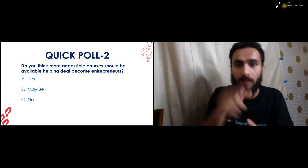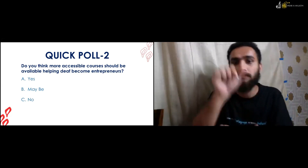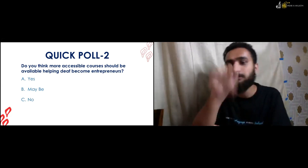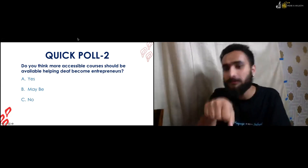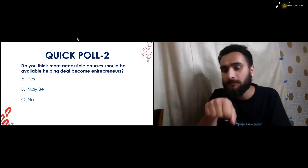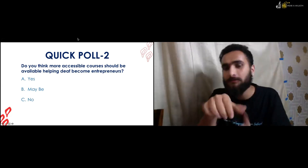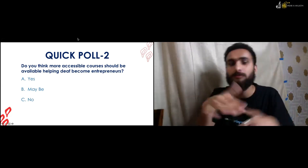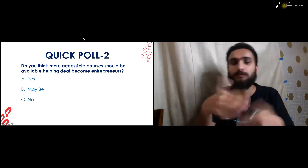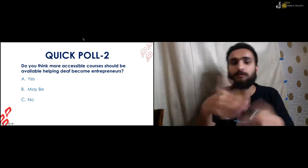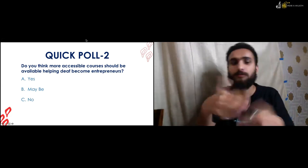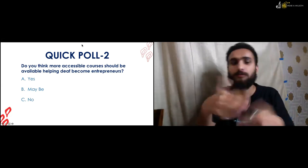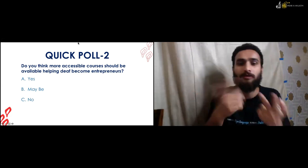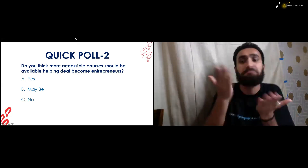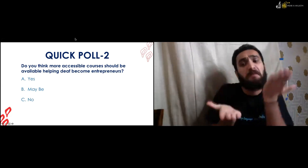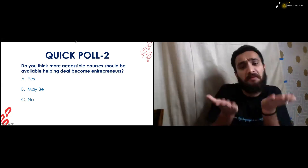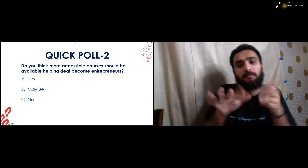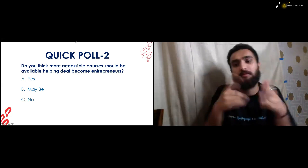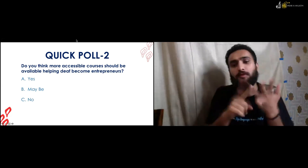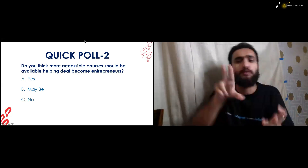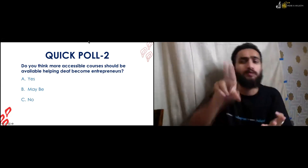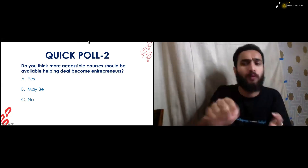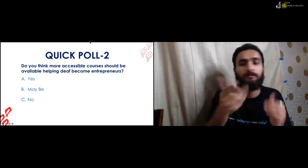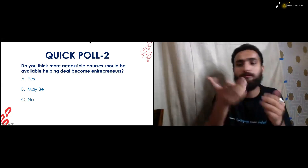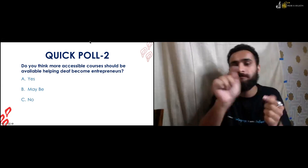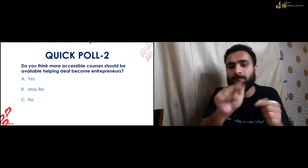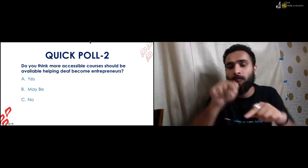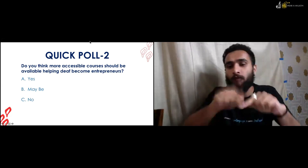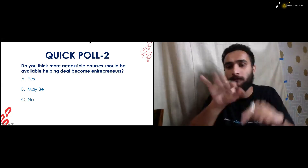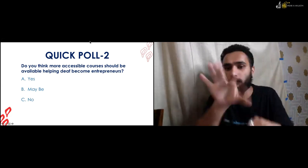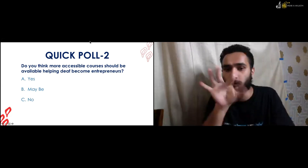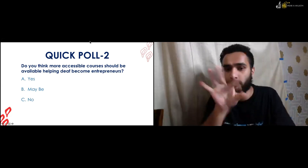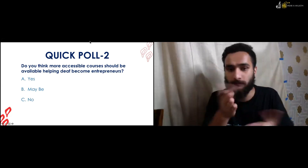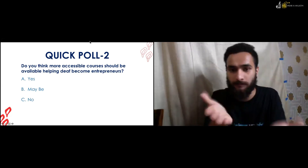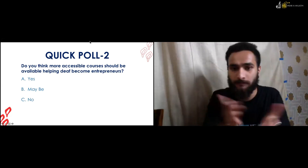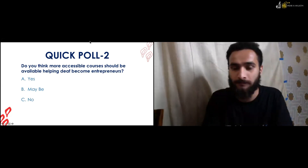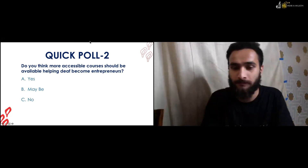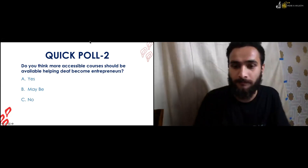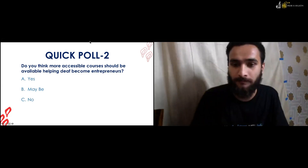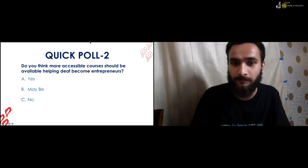Can we have the poll question? Yeah. Yes, maybe, or no?